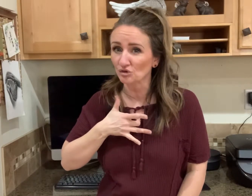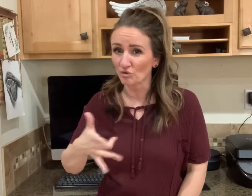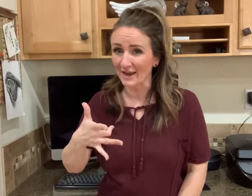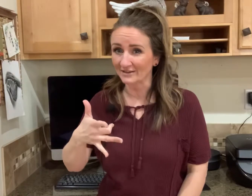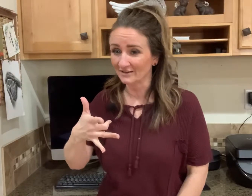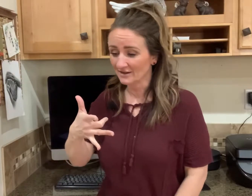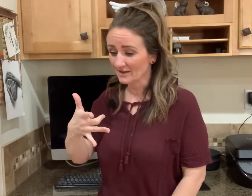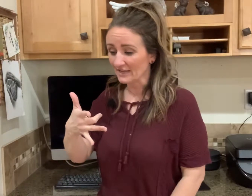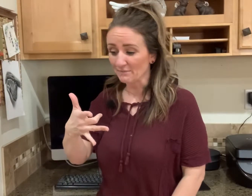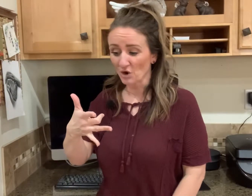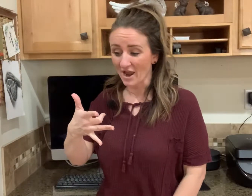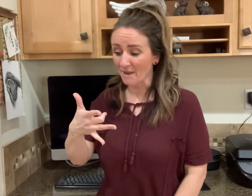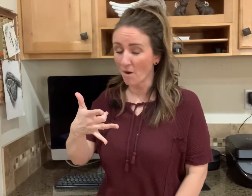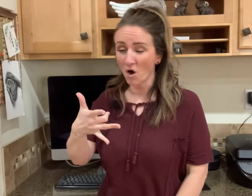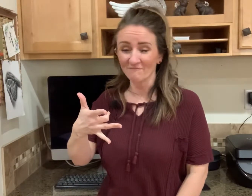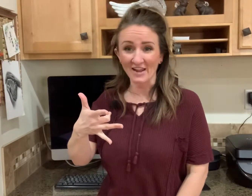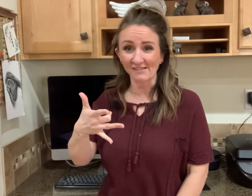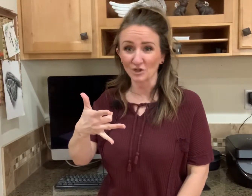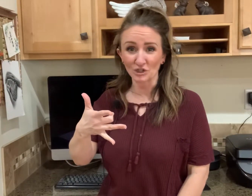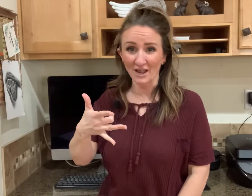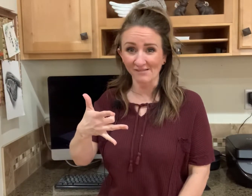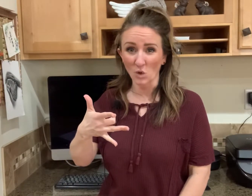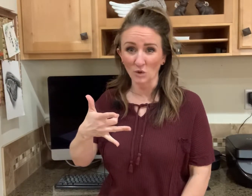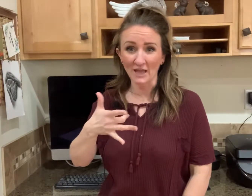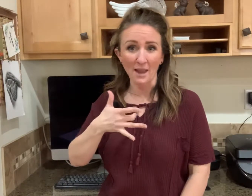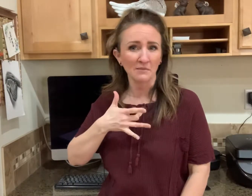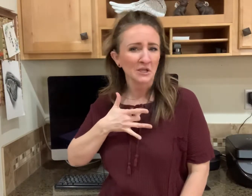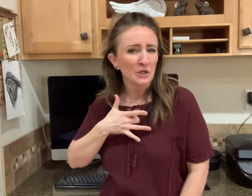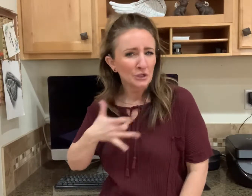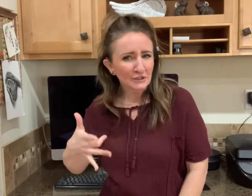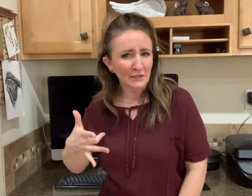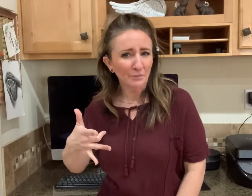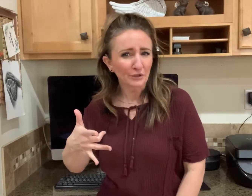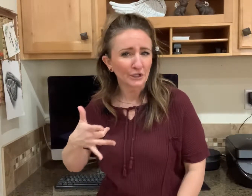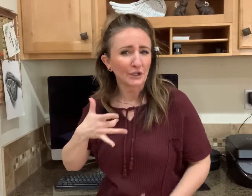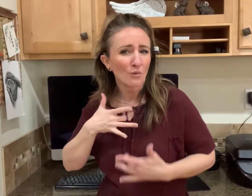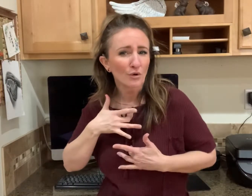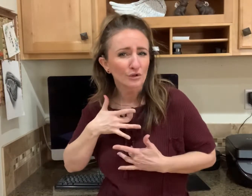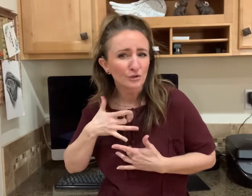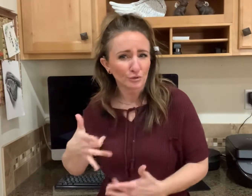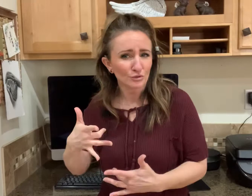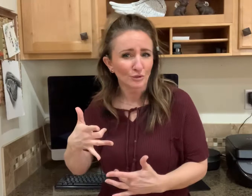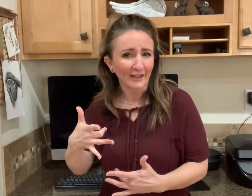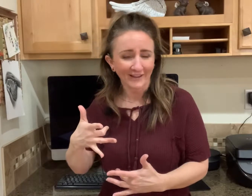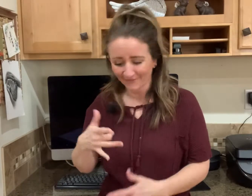straight. Keep your palm facing your chest the whole time. Typically or usually.